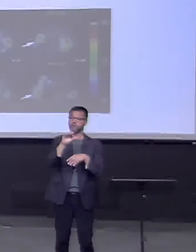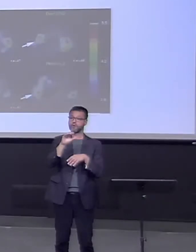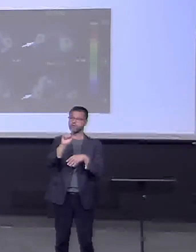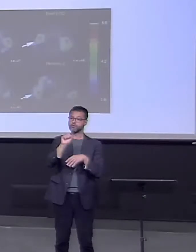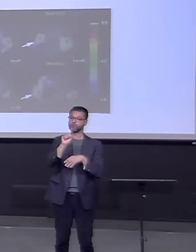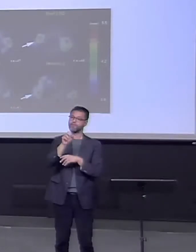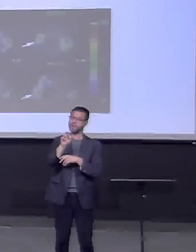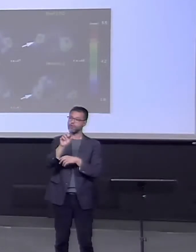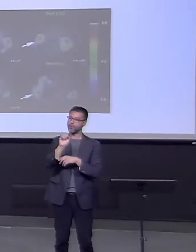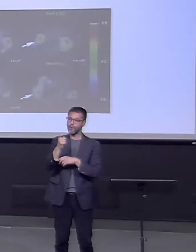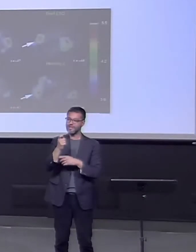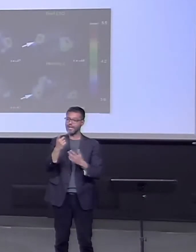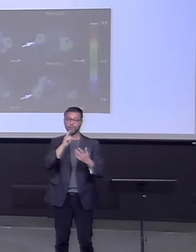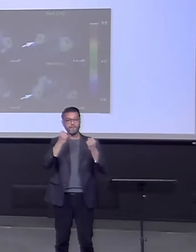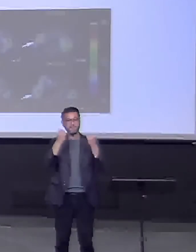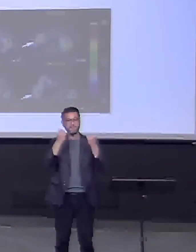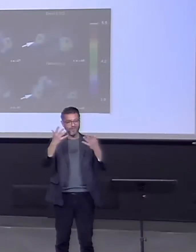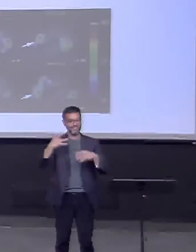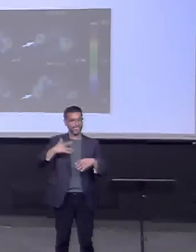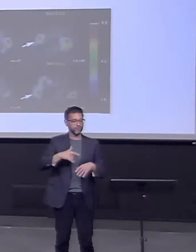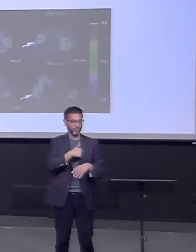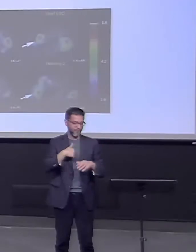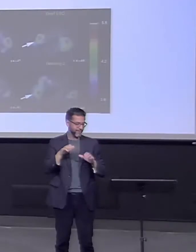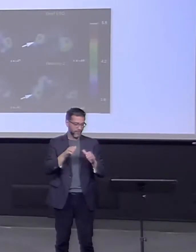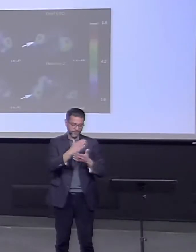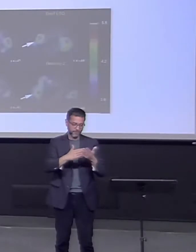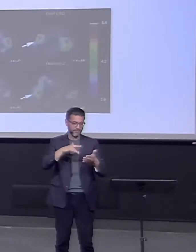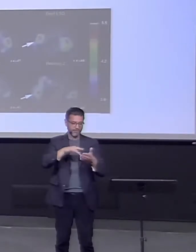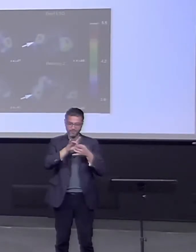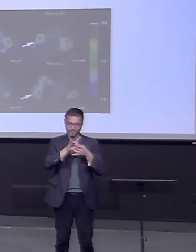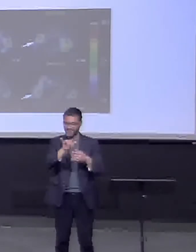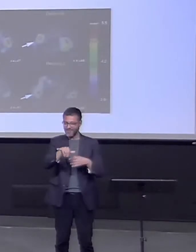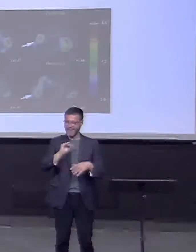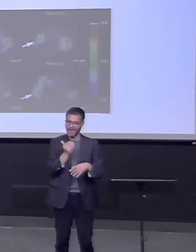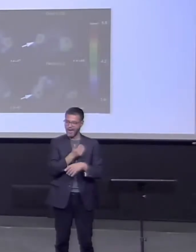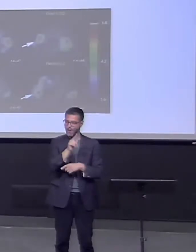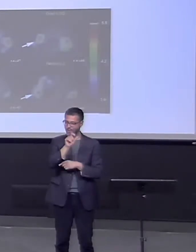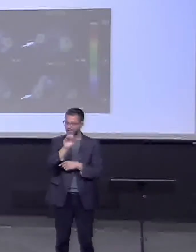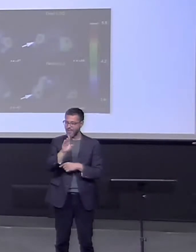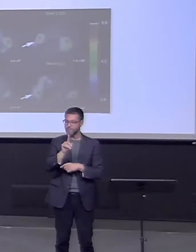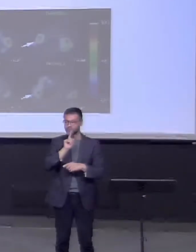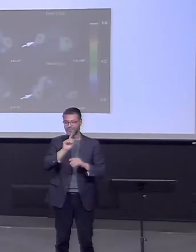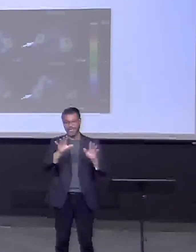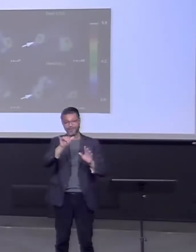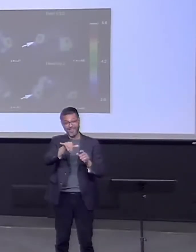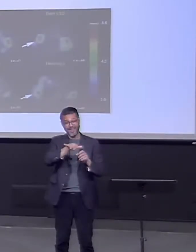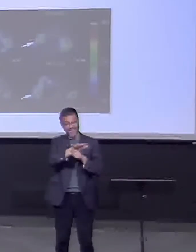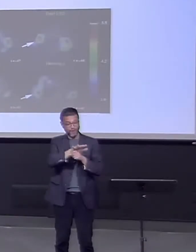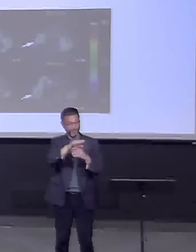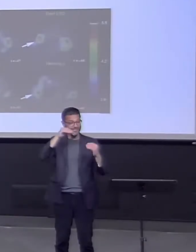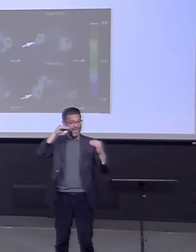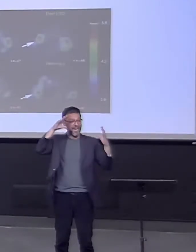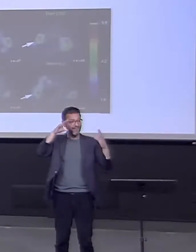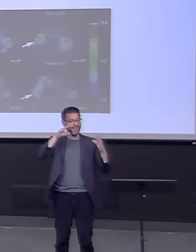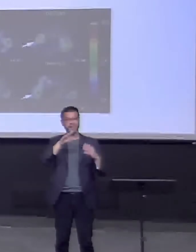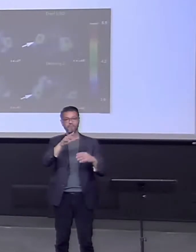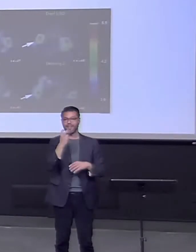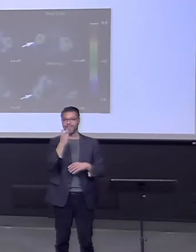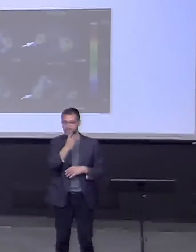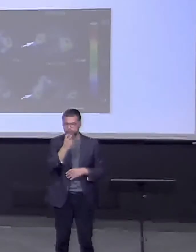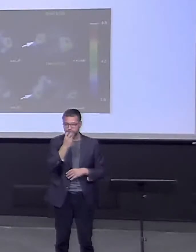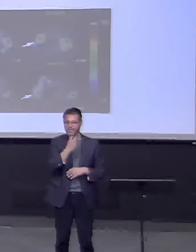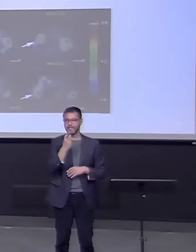which it is. We've done some studies on the McGurk effect recently in our lab, and it clearly is activated by lip reading. So